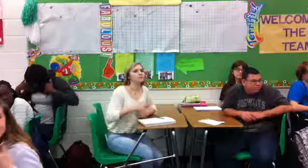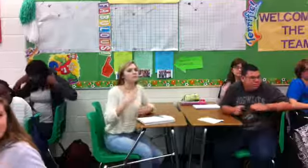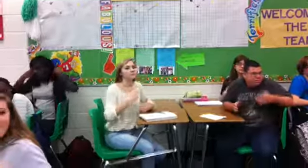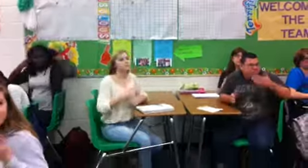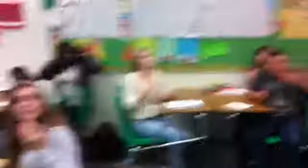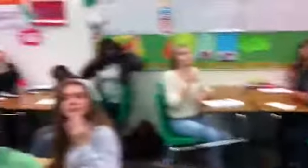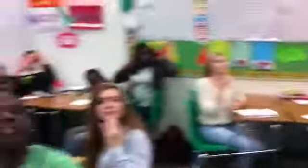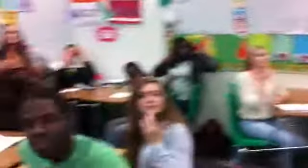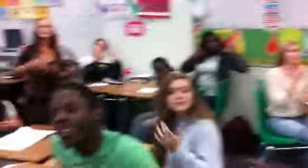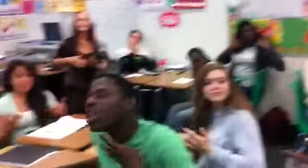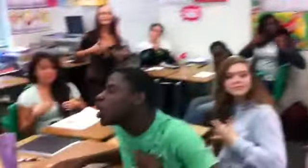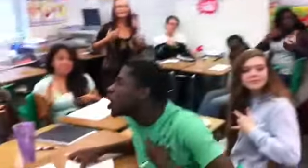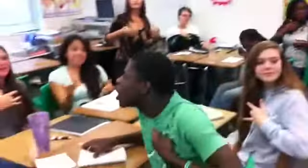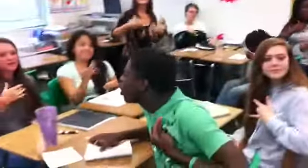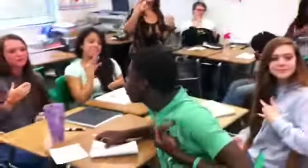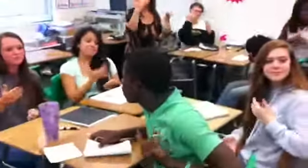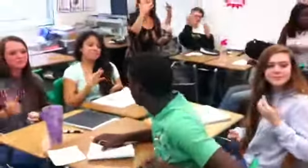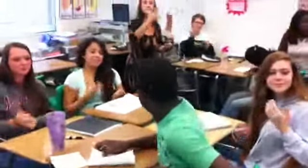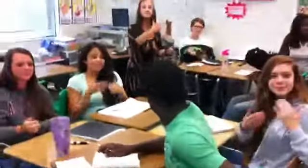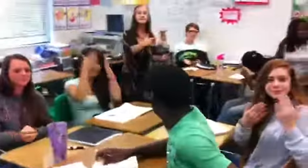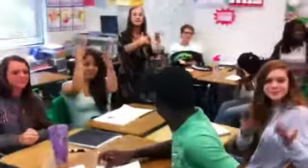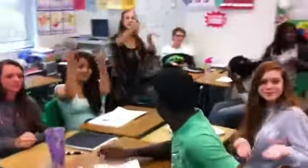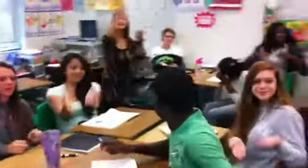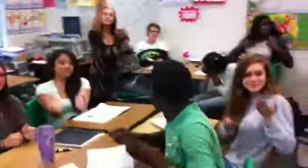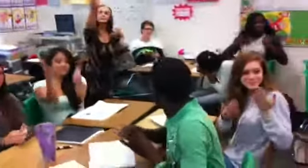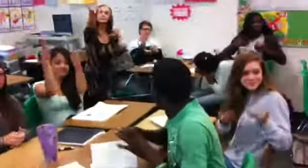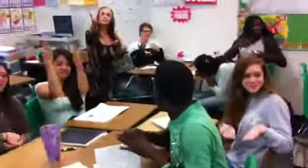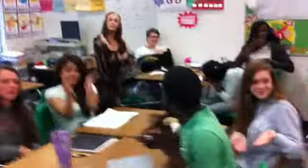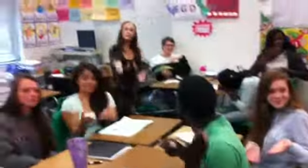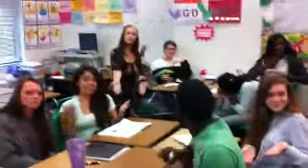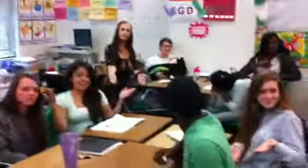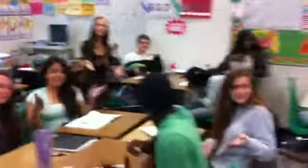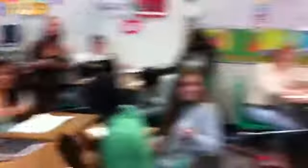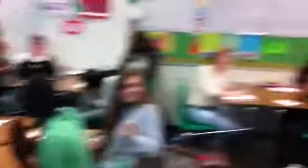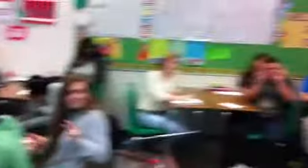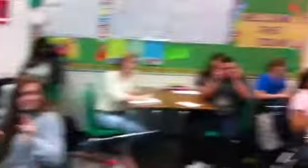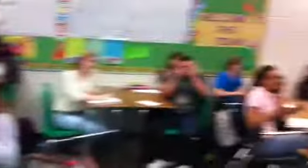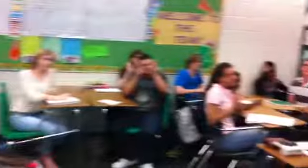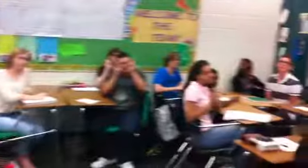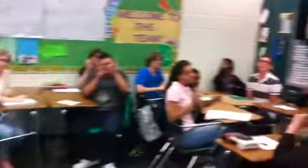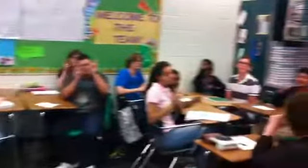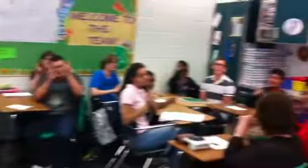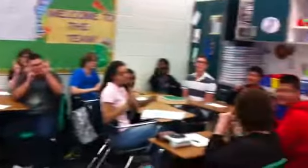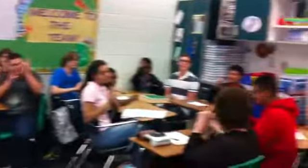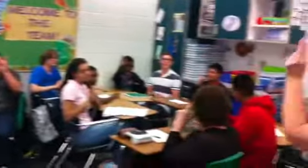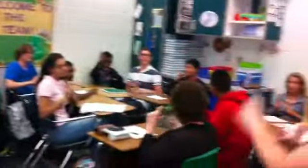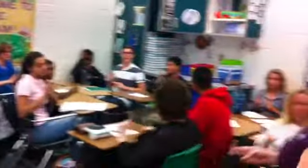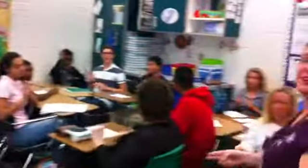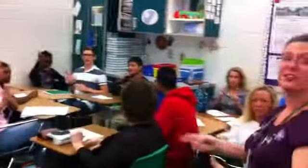And then birthday. And when we get to his name, it's Hunter, like H like the gun. Ready?